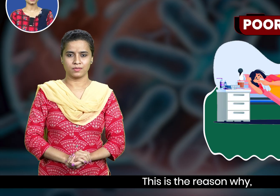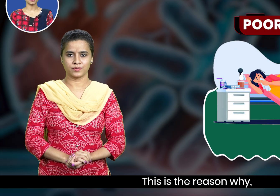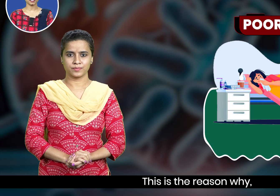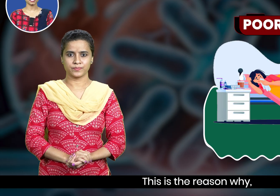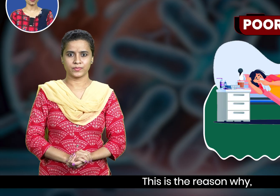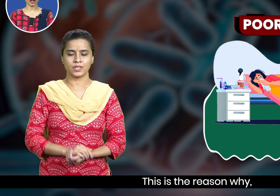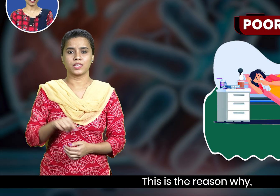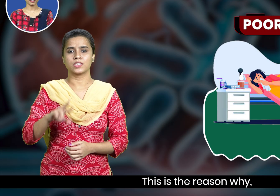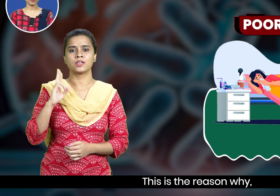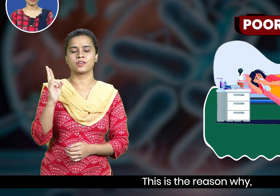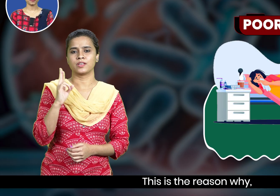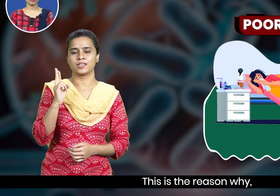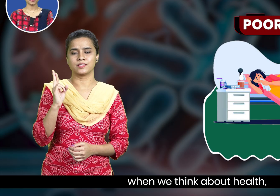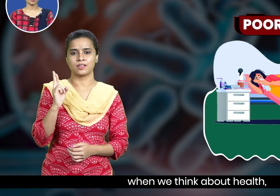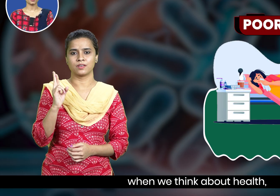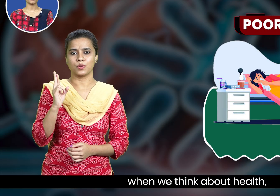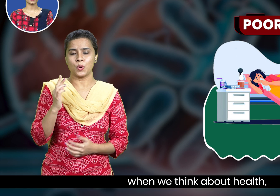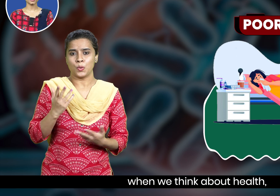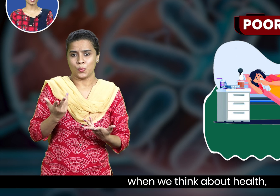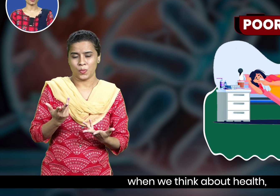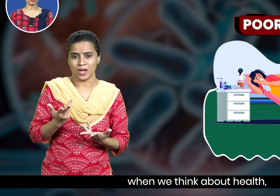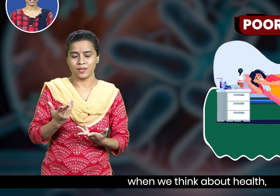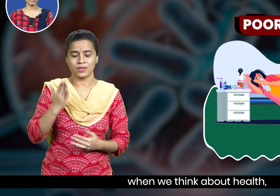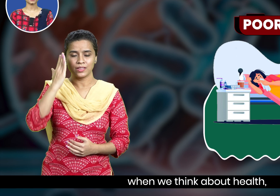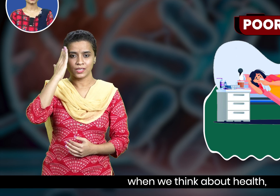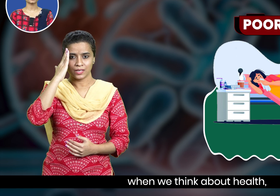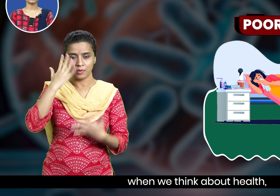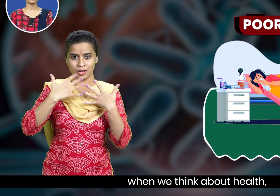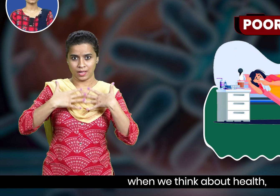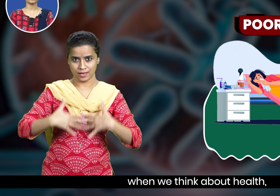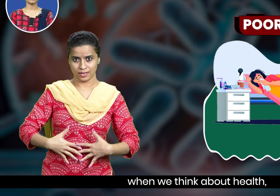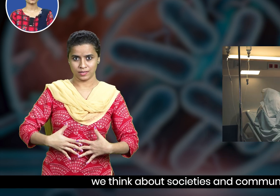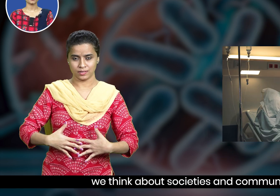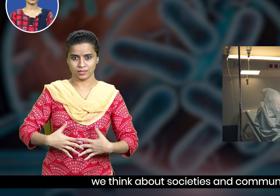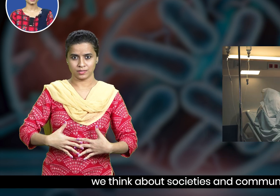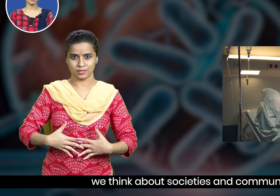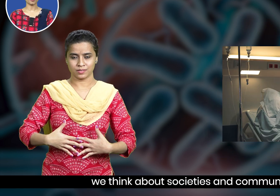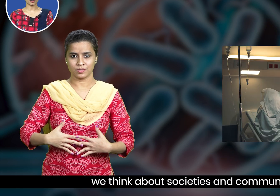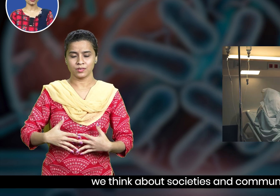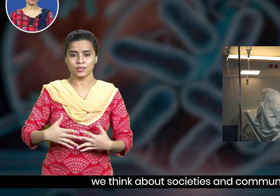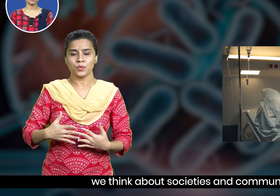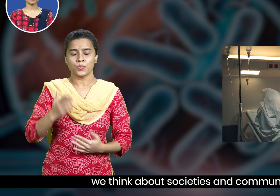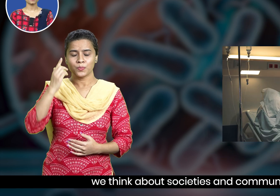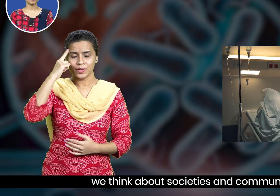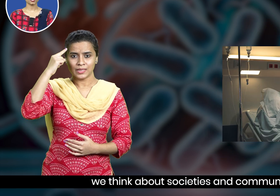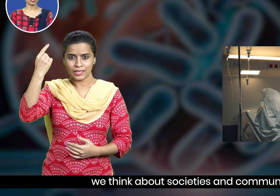This is the reason why when we think about health, we think